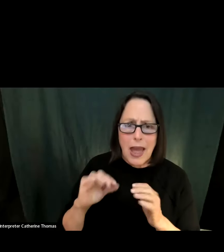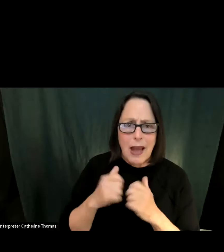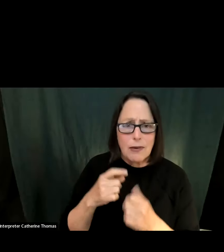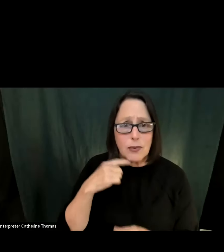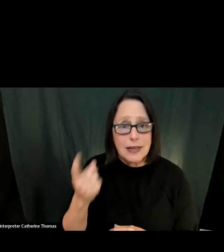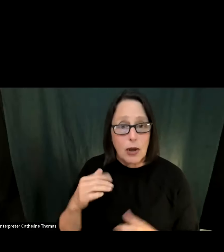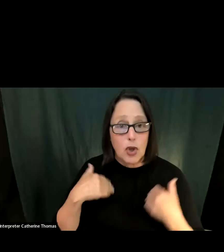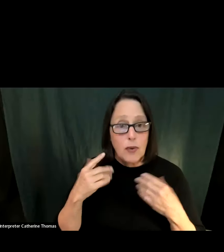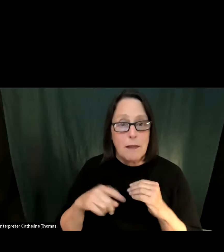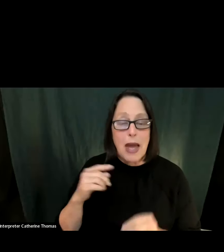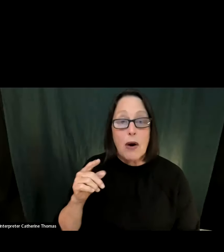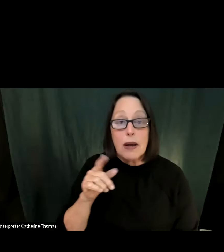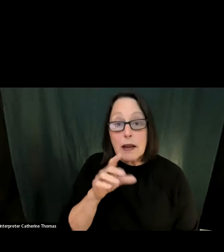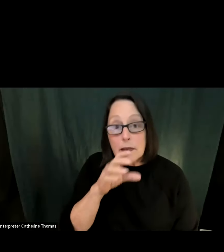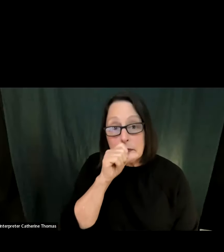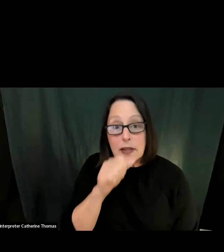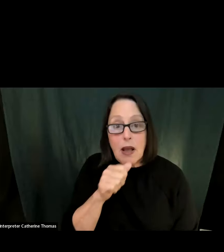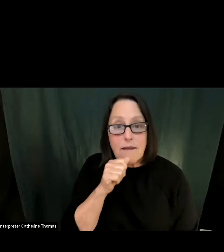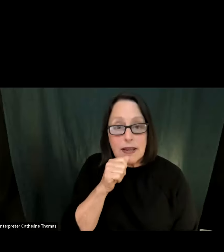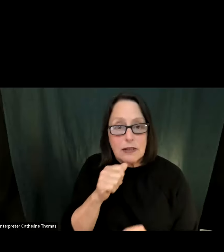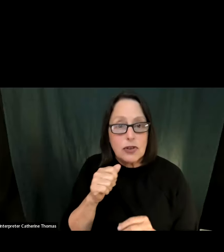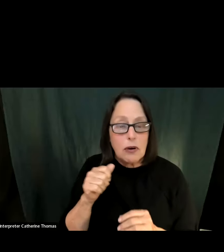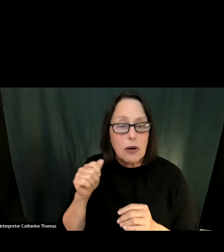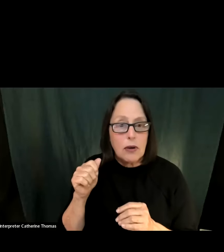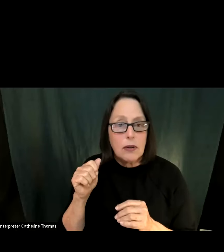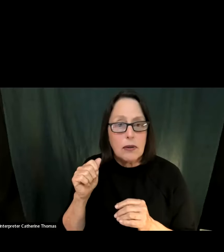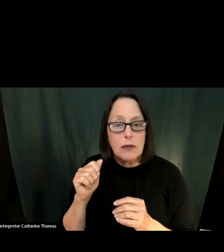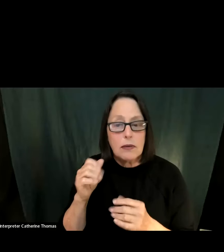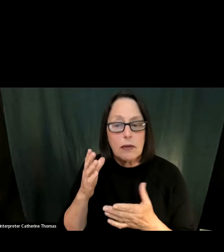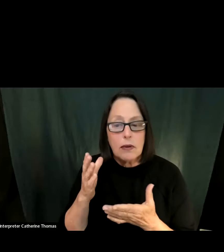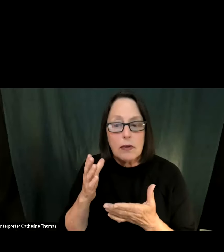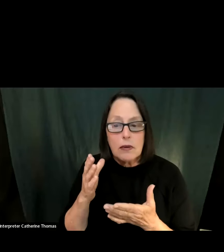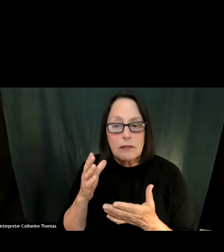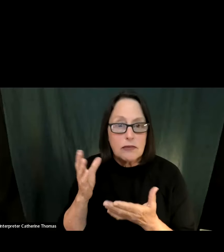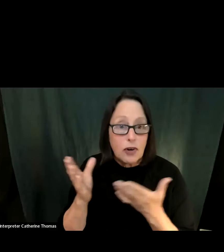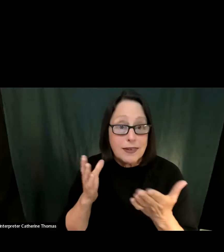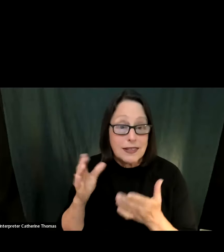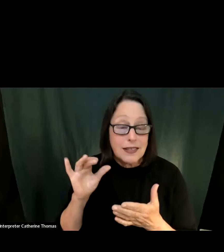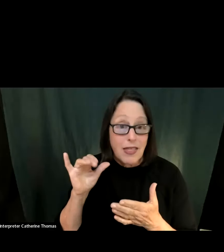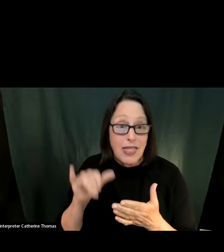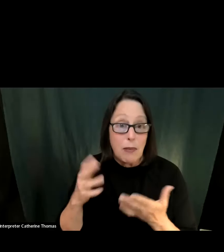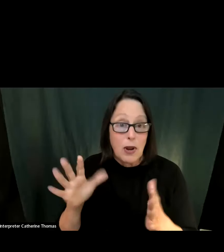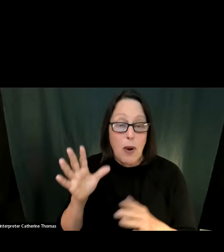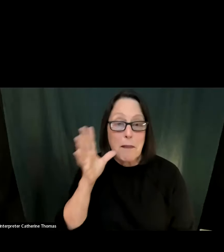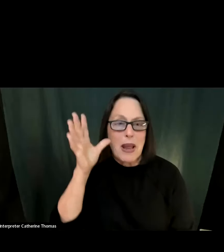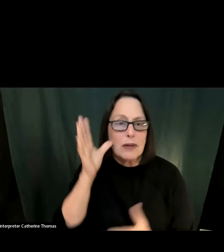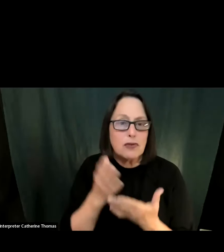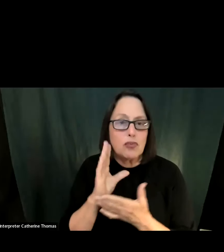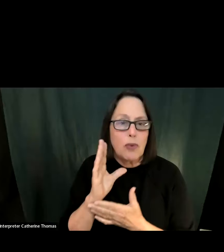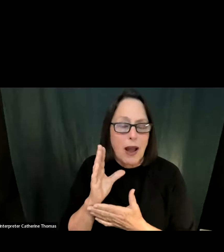resources without the parents' rights movement activating around it. So that's a comment from Puck.